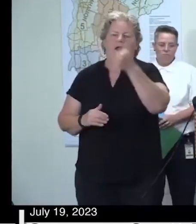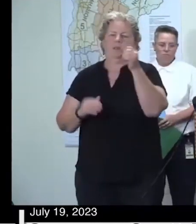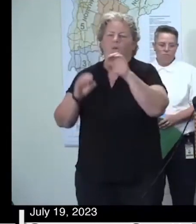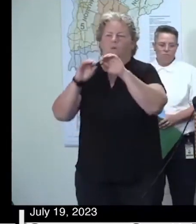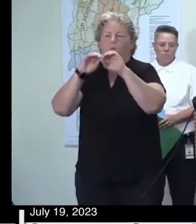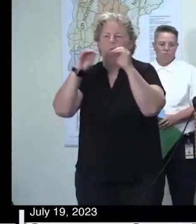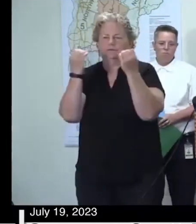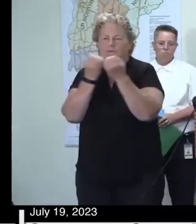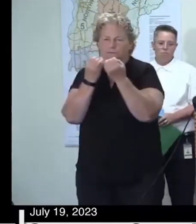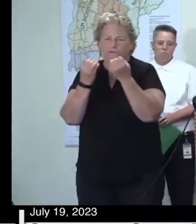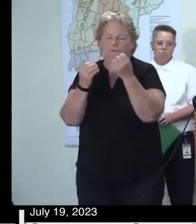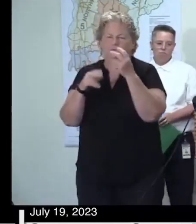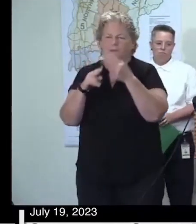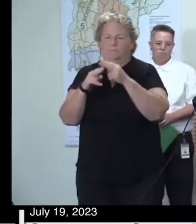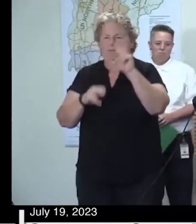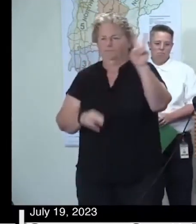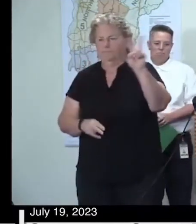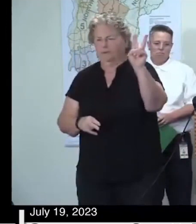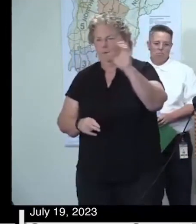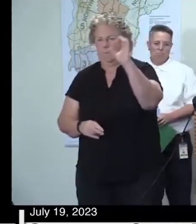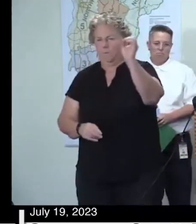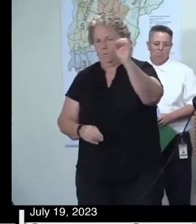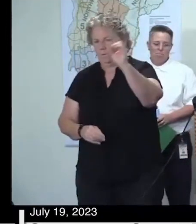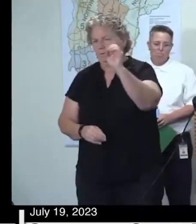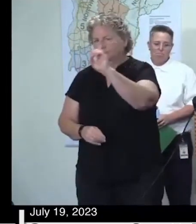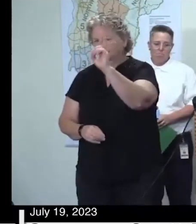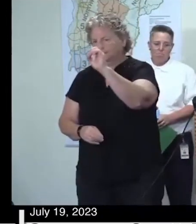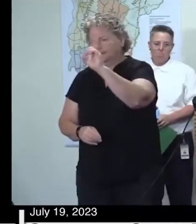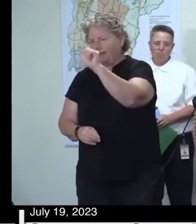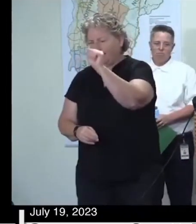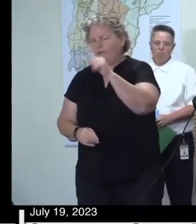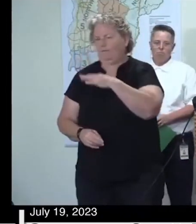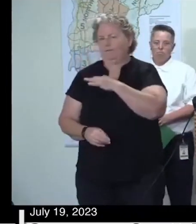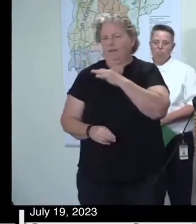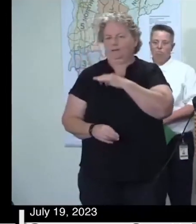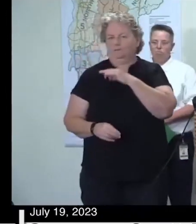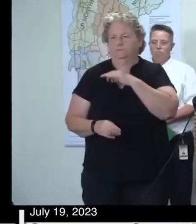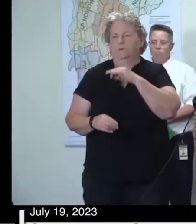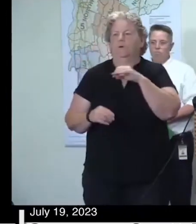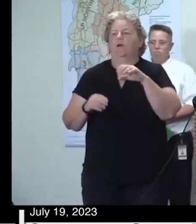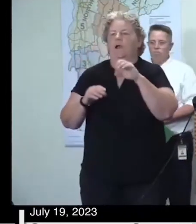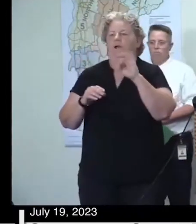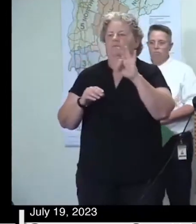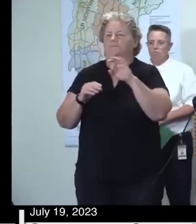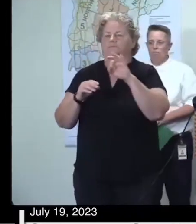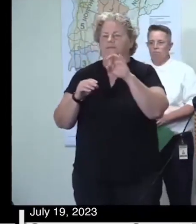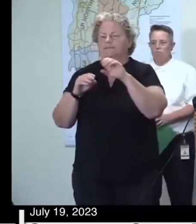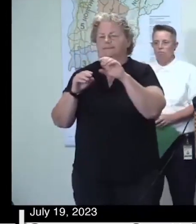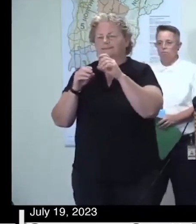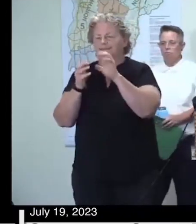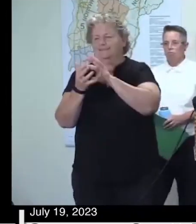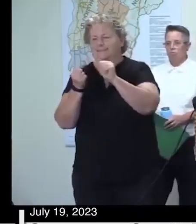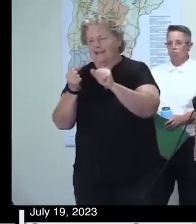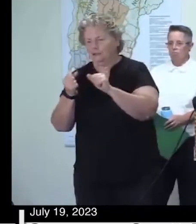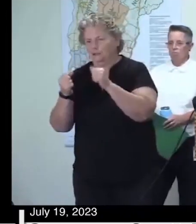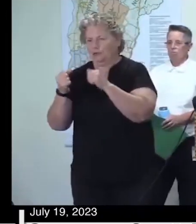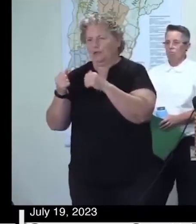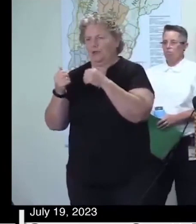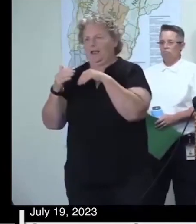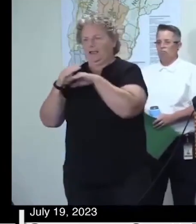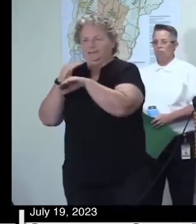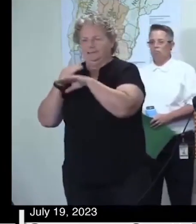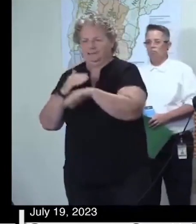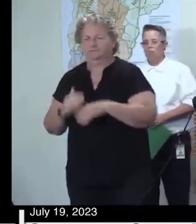not individuals who should use 211, to sign up for crisiscleanup.org access. There you can see